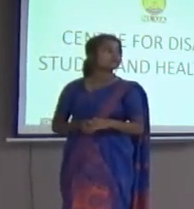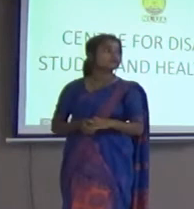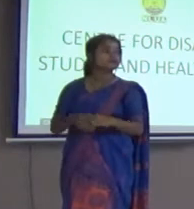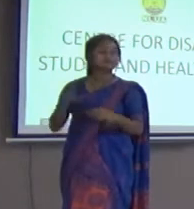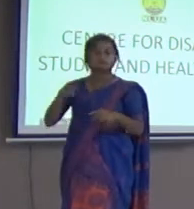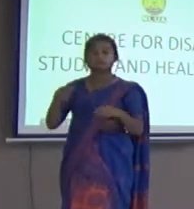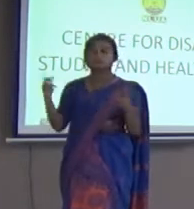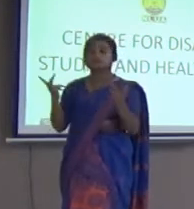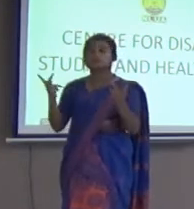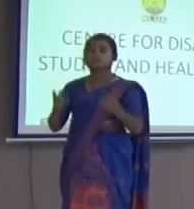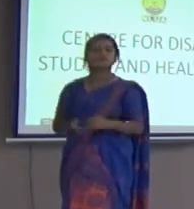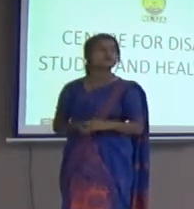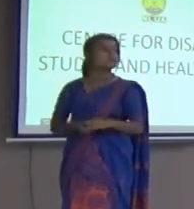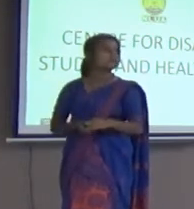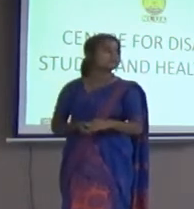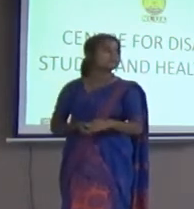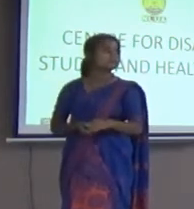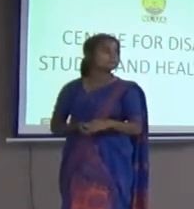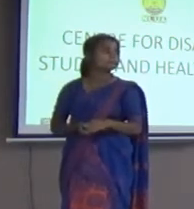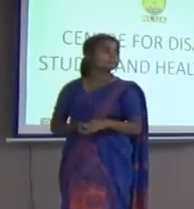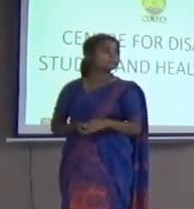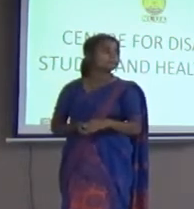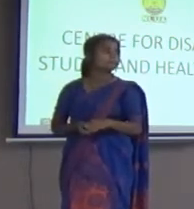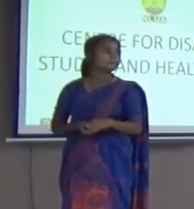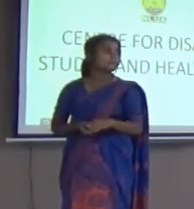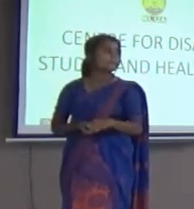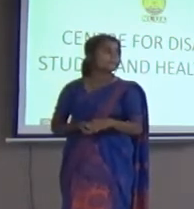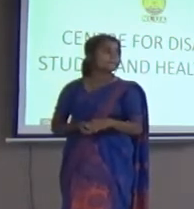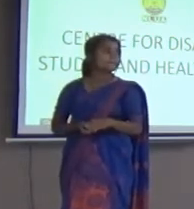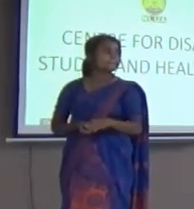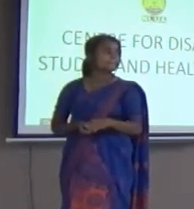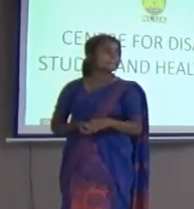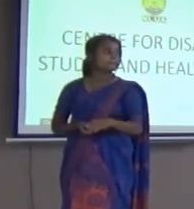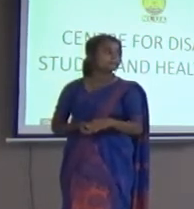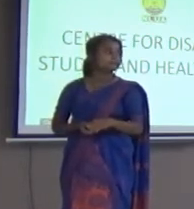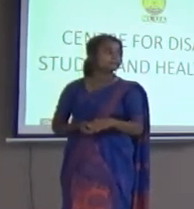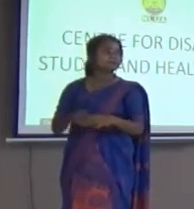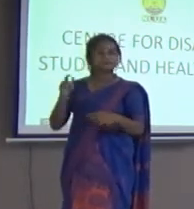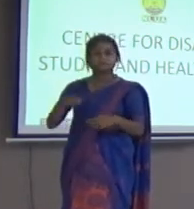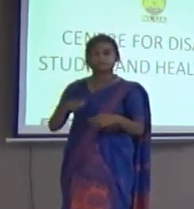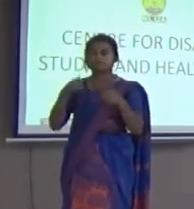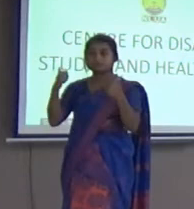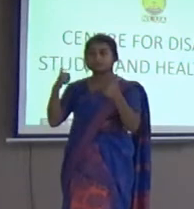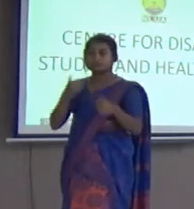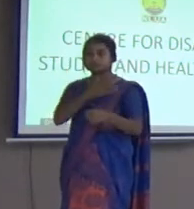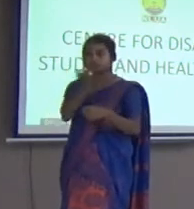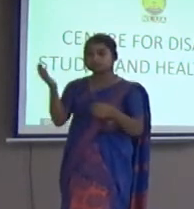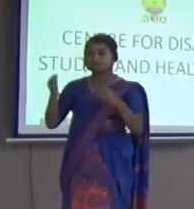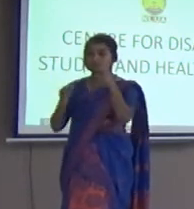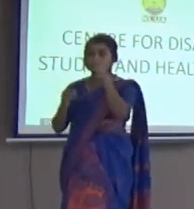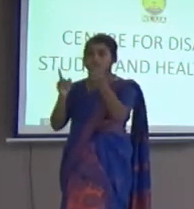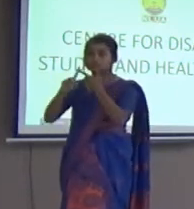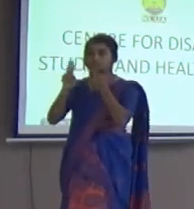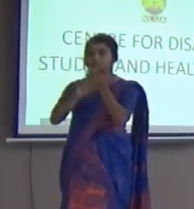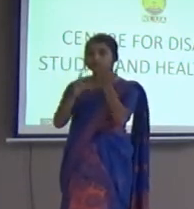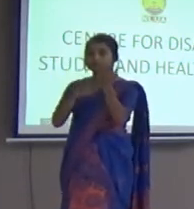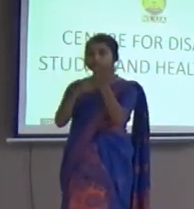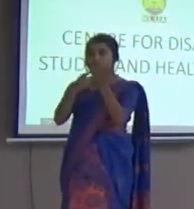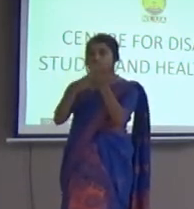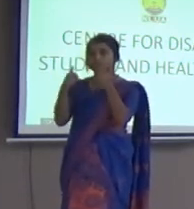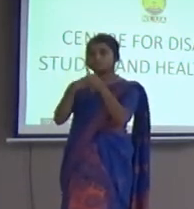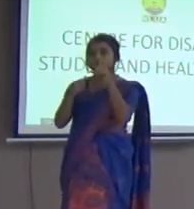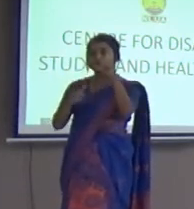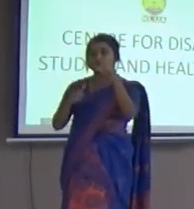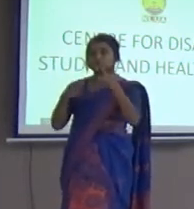we need to evolve in our country. Hopefully, with your blessing, sir, the center will be able to do what we set up